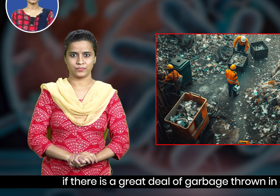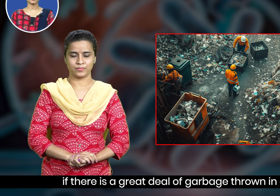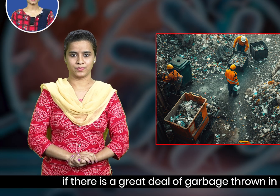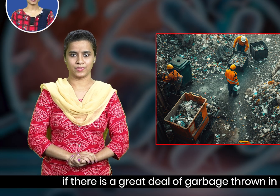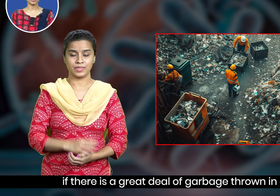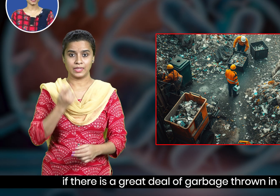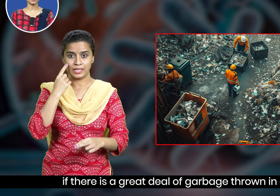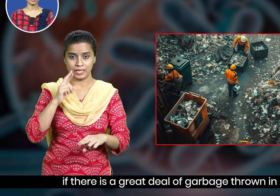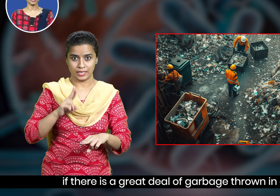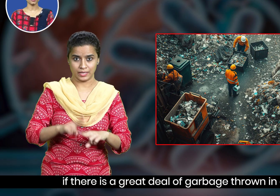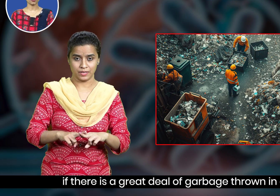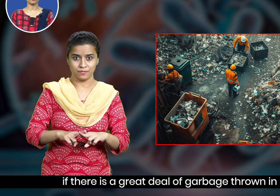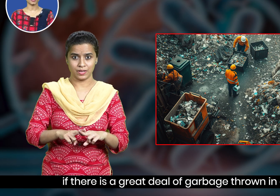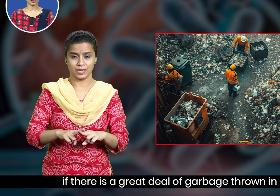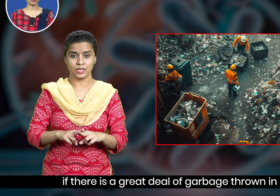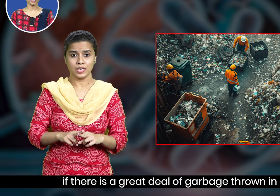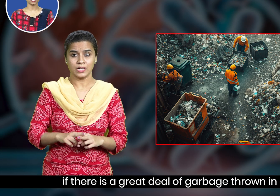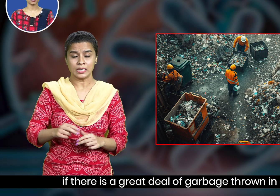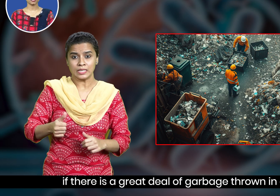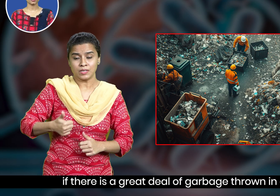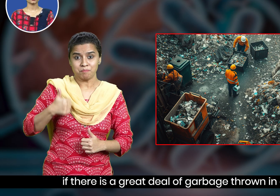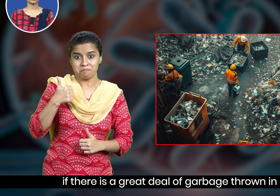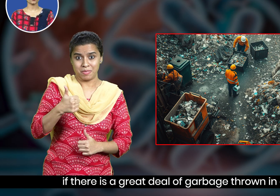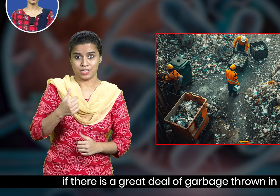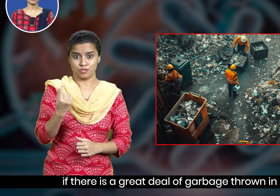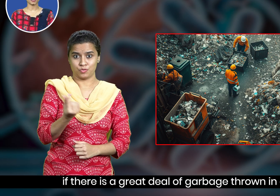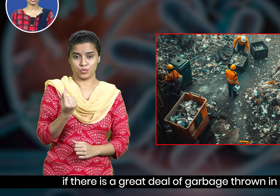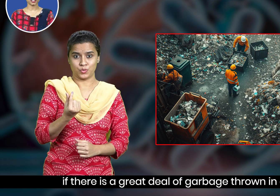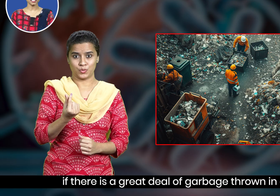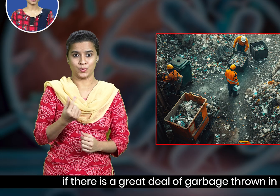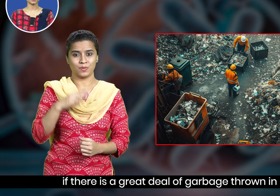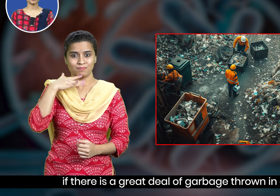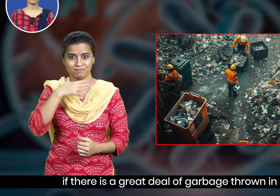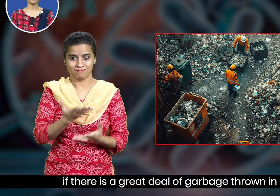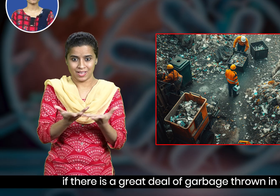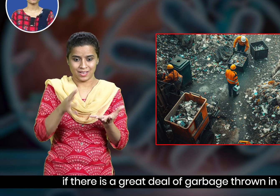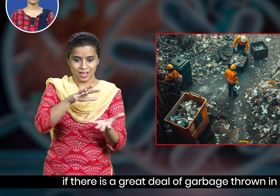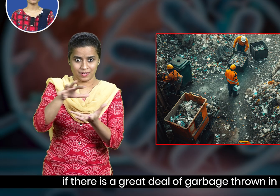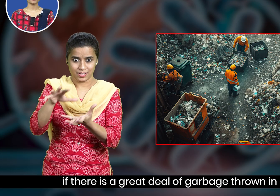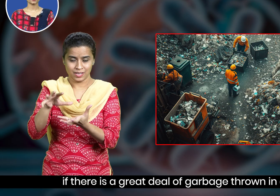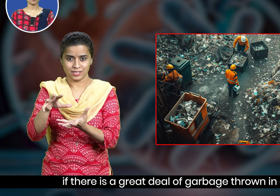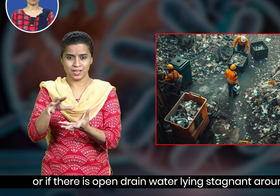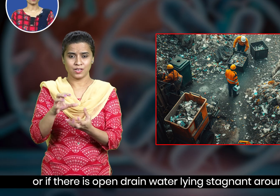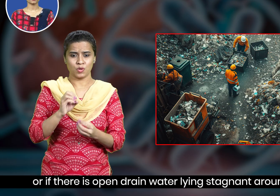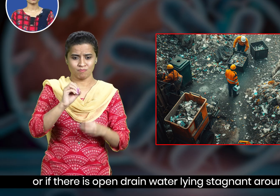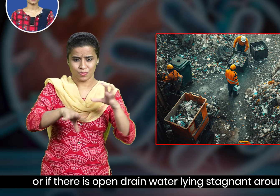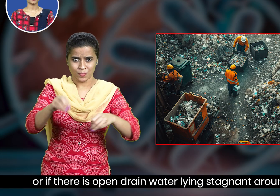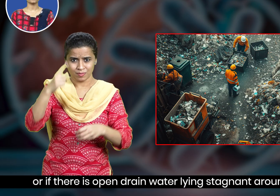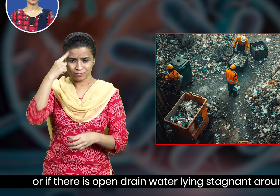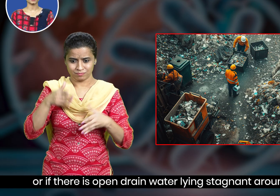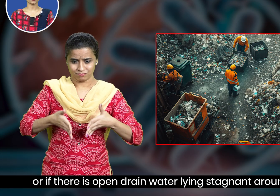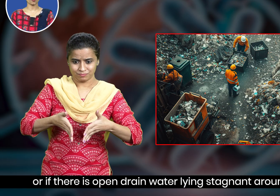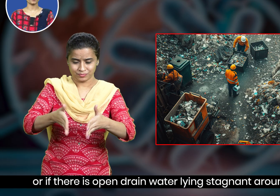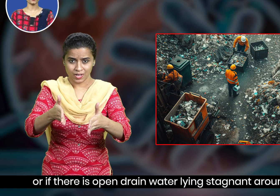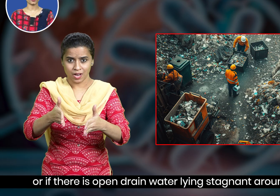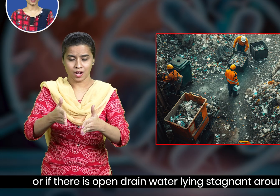If there is a great deal of garbage thrown in our streets, or if